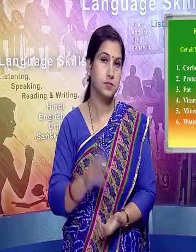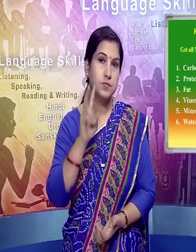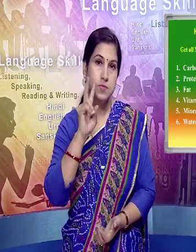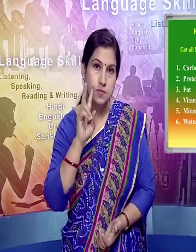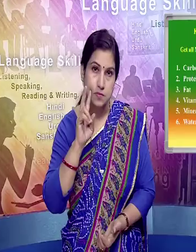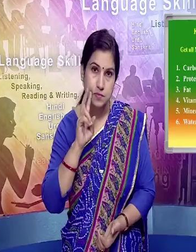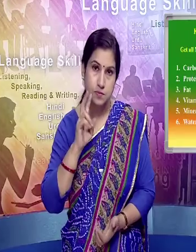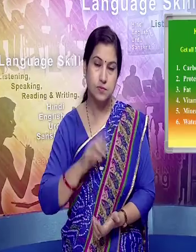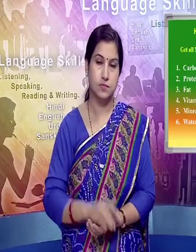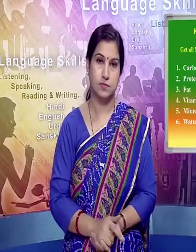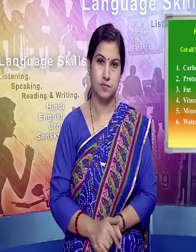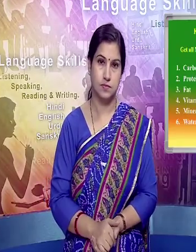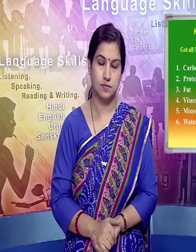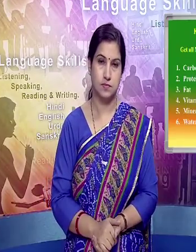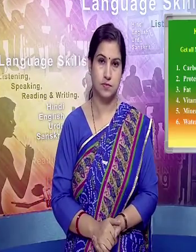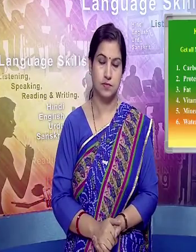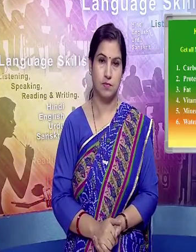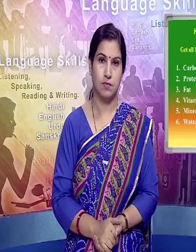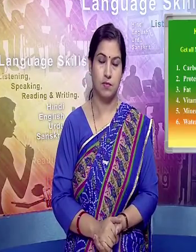vegetables, fats and sugar.